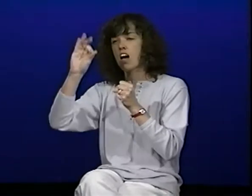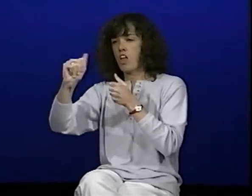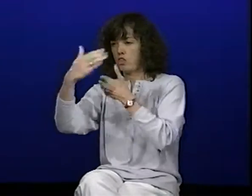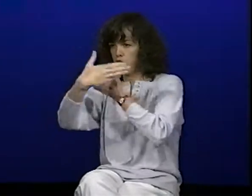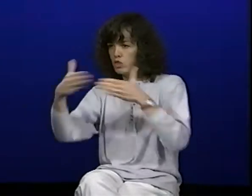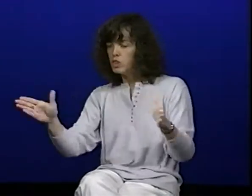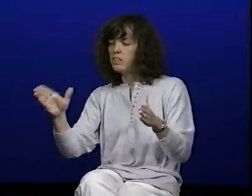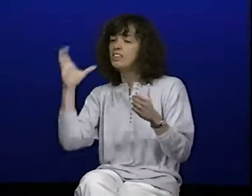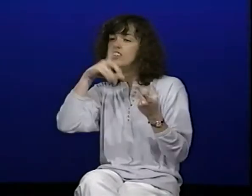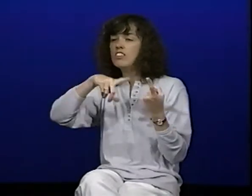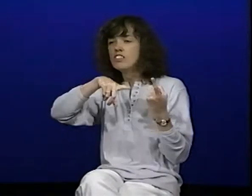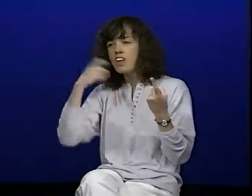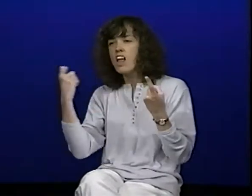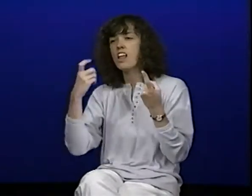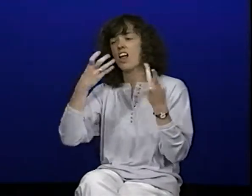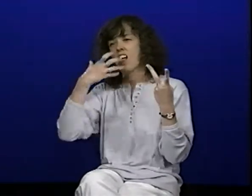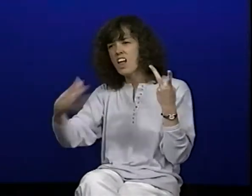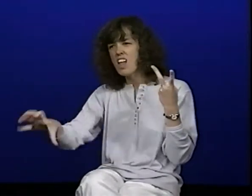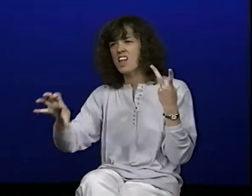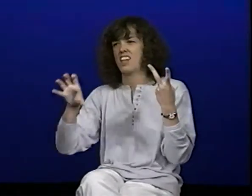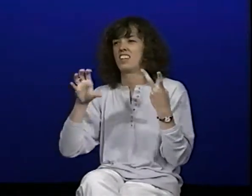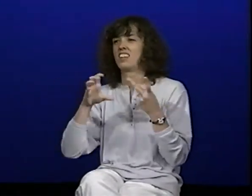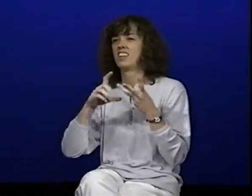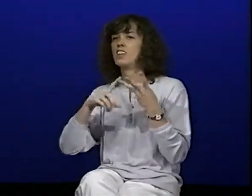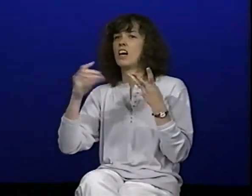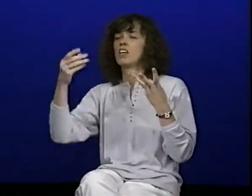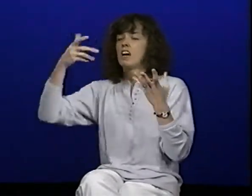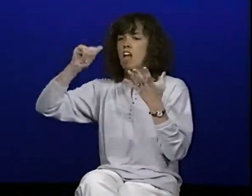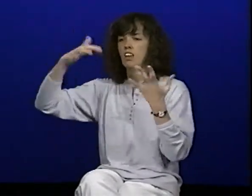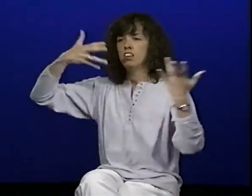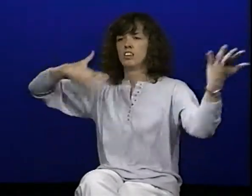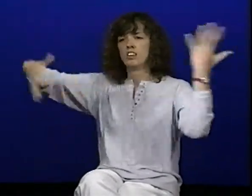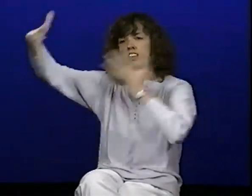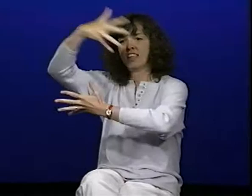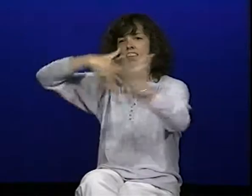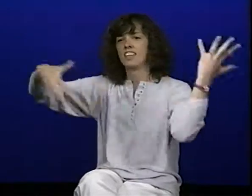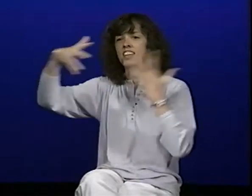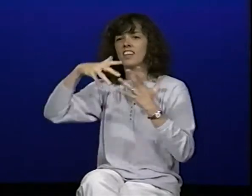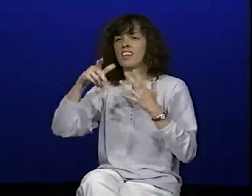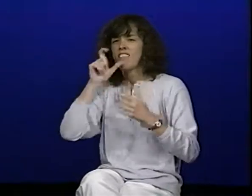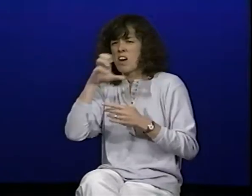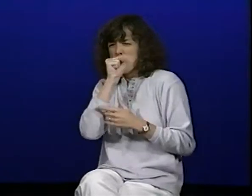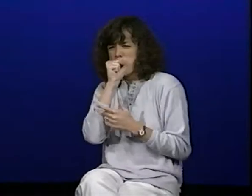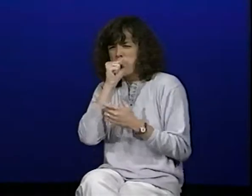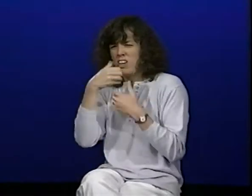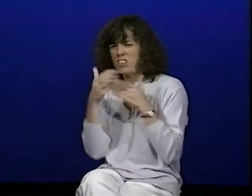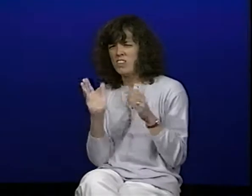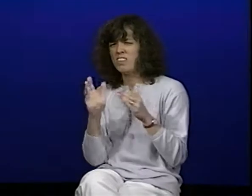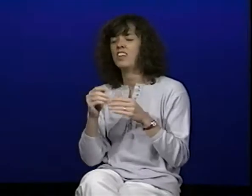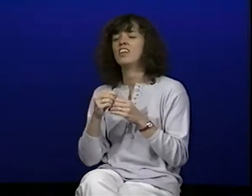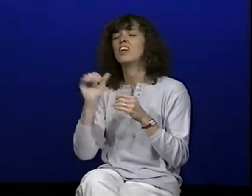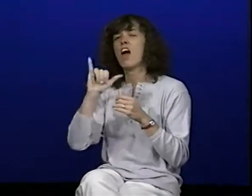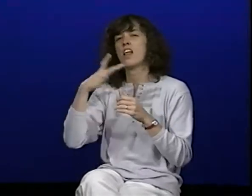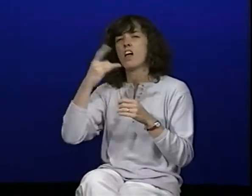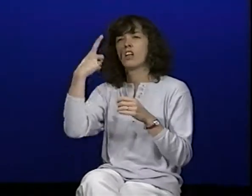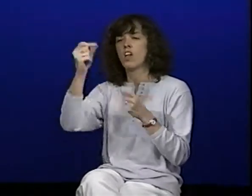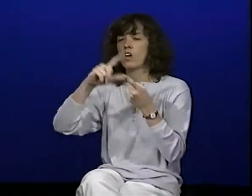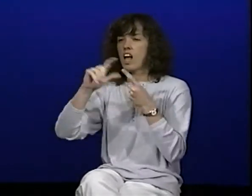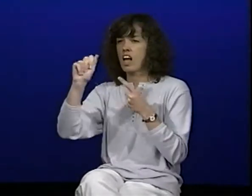tie them into a bunch, and then you find a room which is both hot and dry, but also has air circulation. You don't want to put them in an airtight